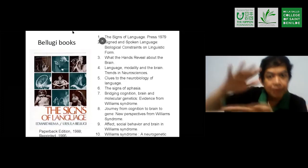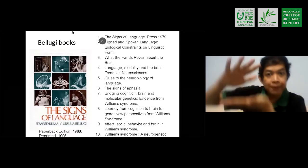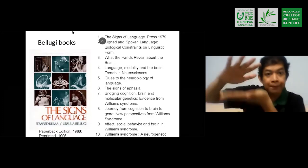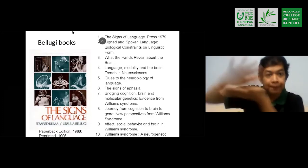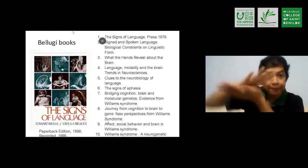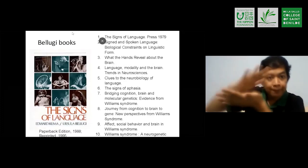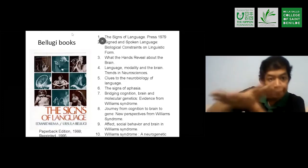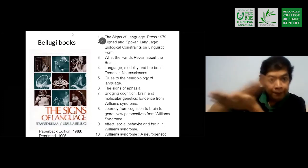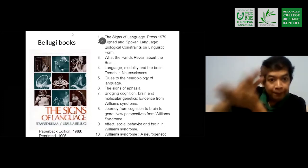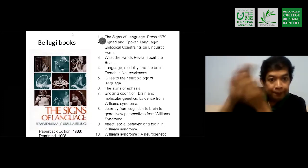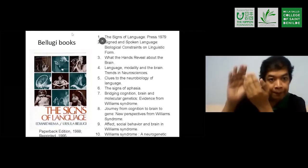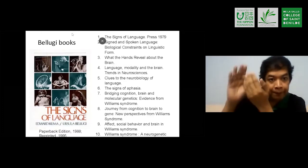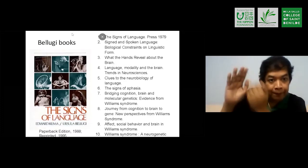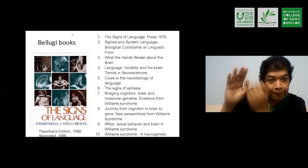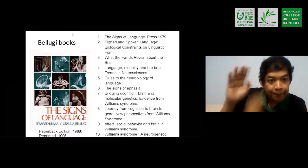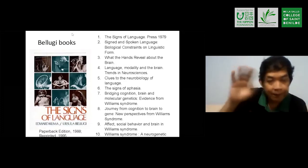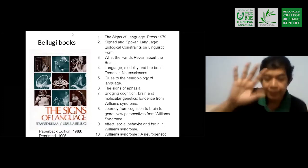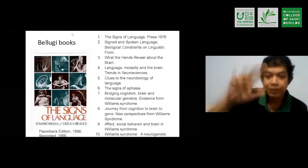you go back.